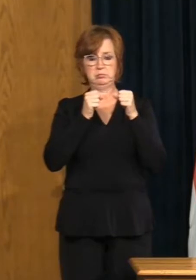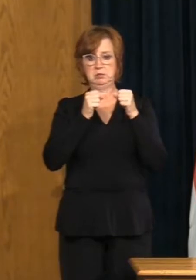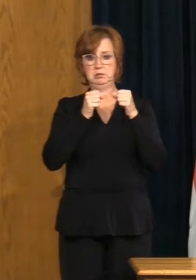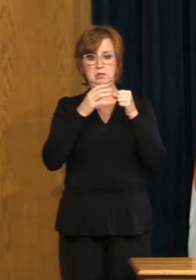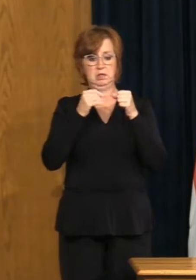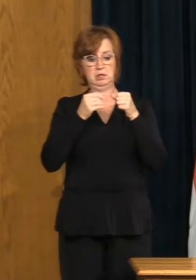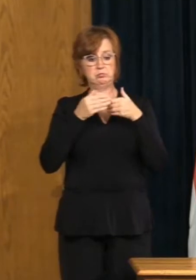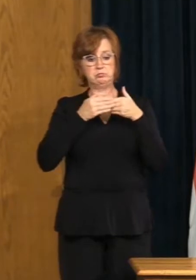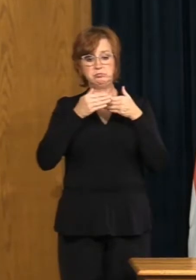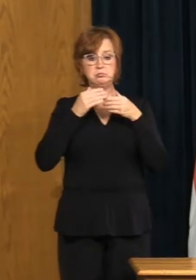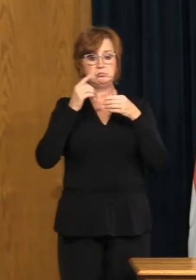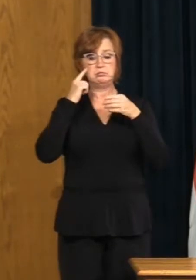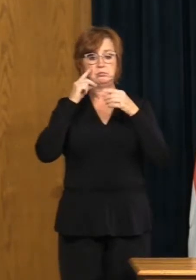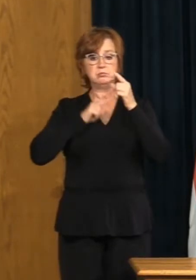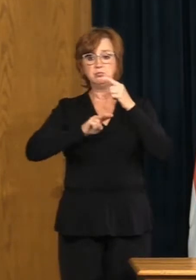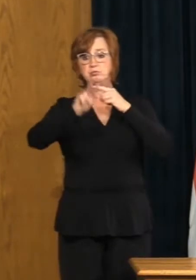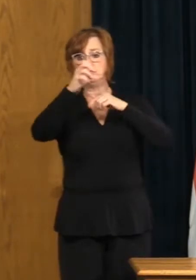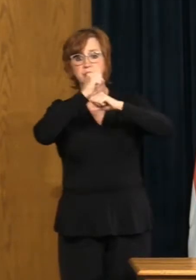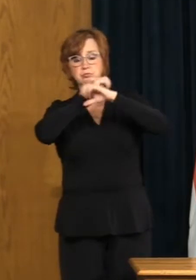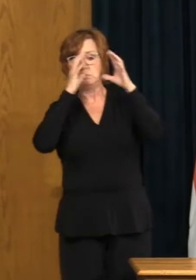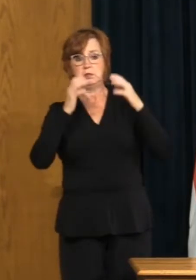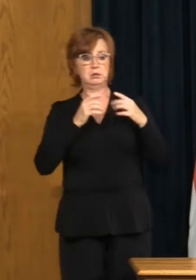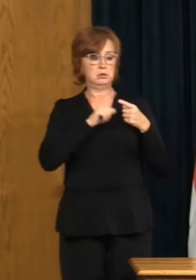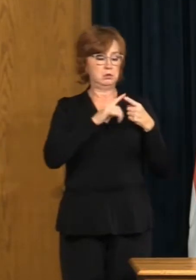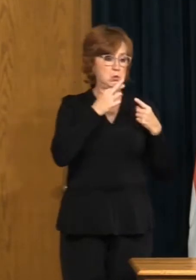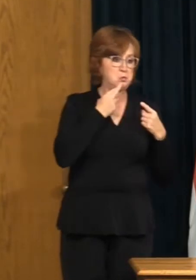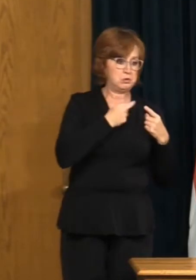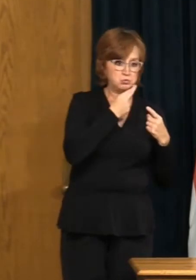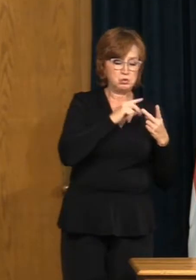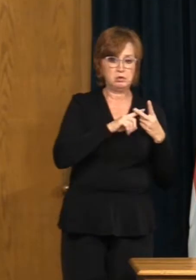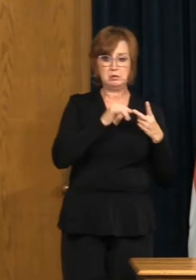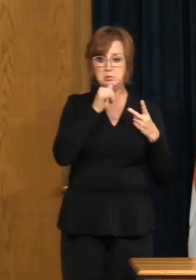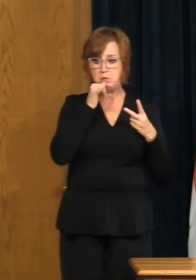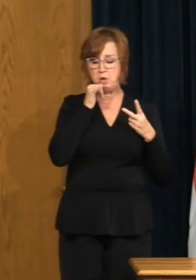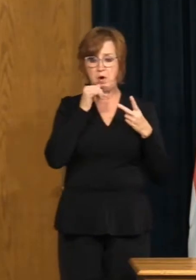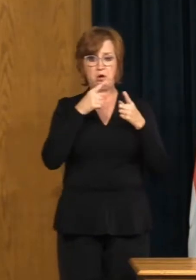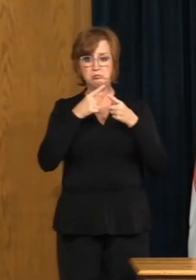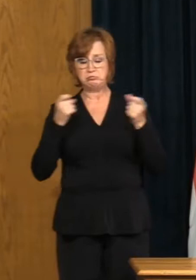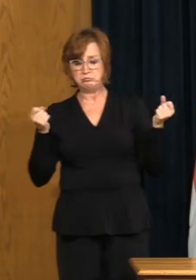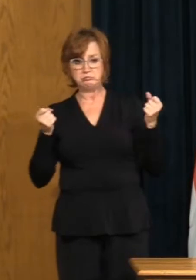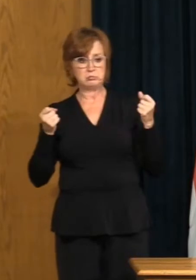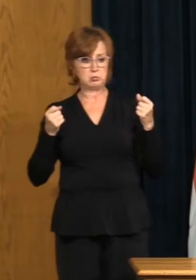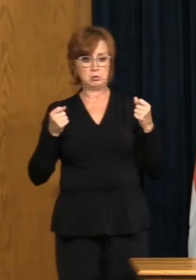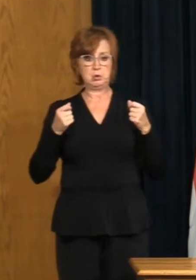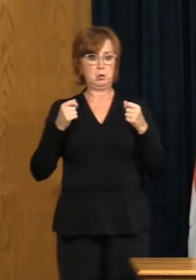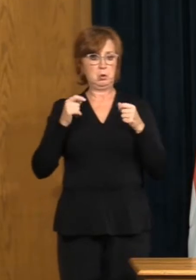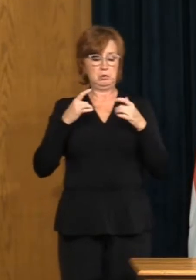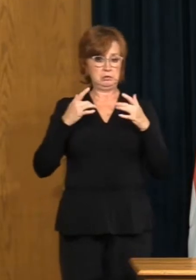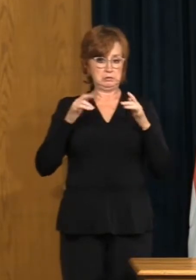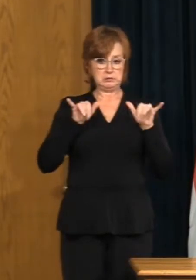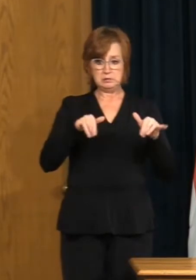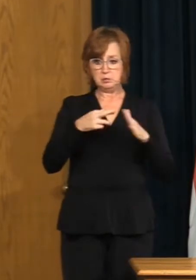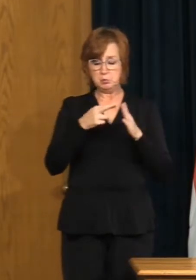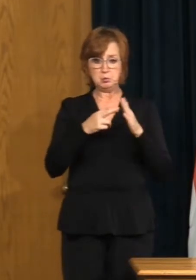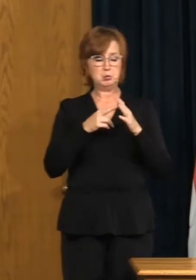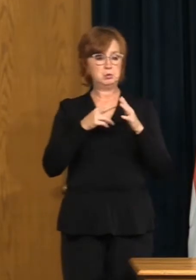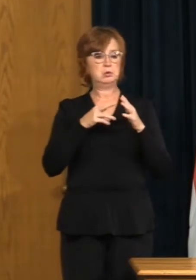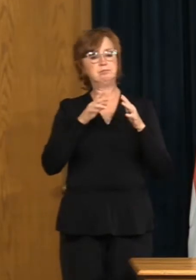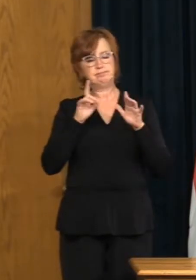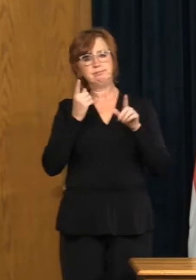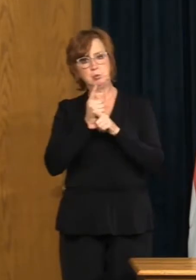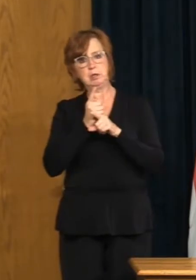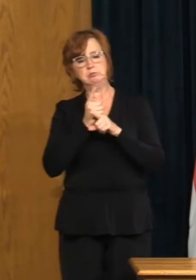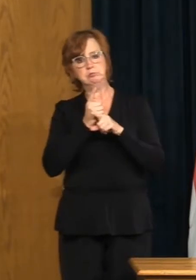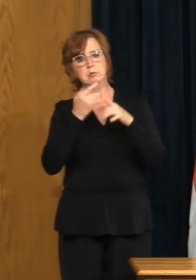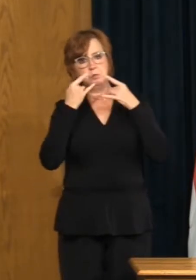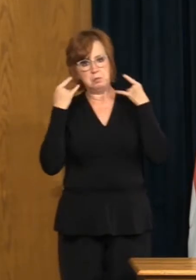bars, other sectors as well. So it's important again to be familiar with those sectors as we go about our daily business. And the back to